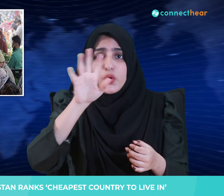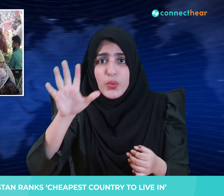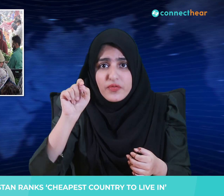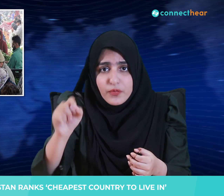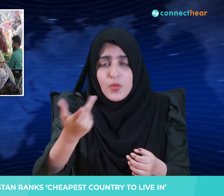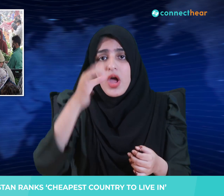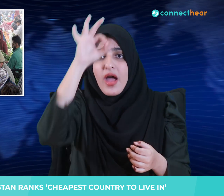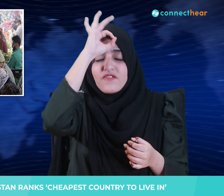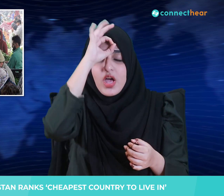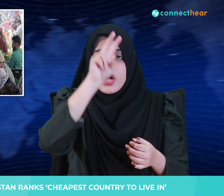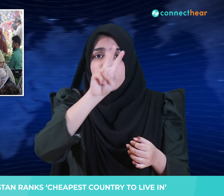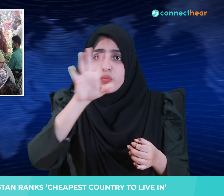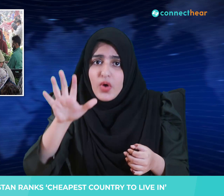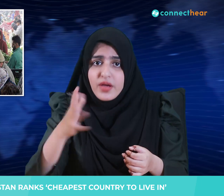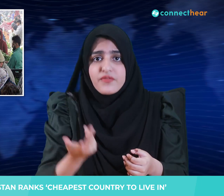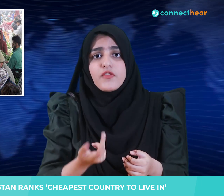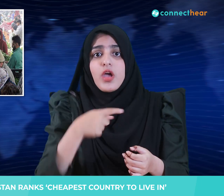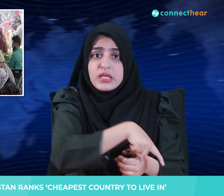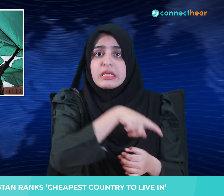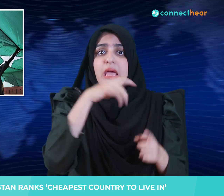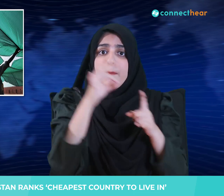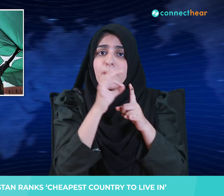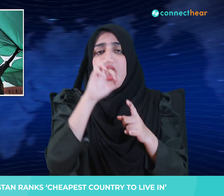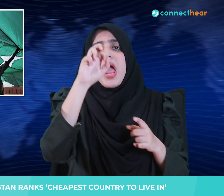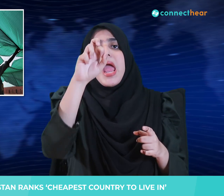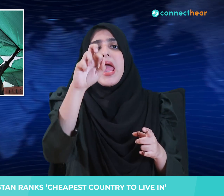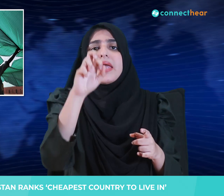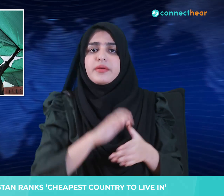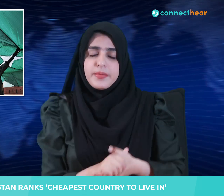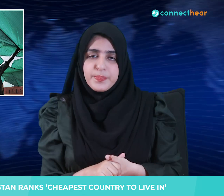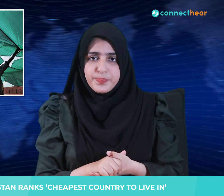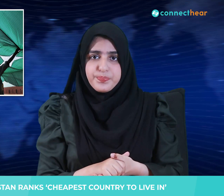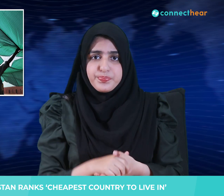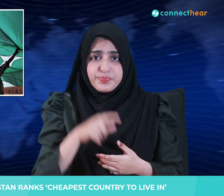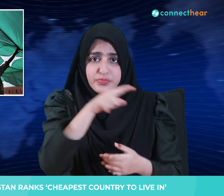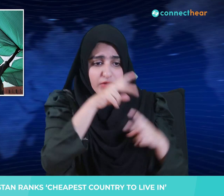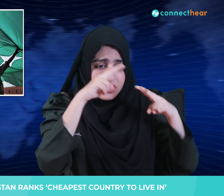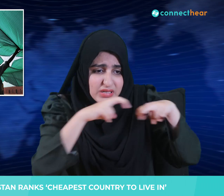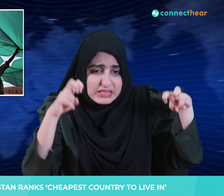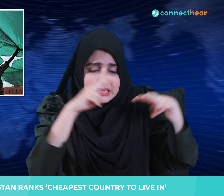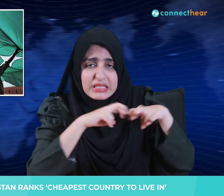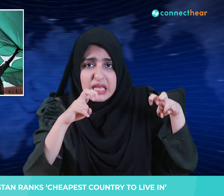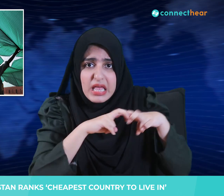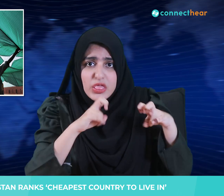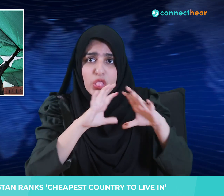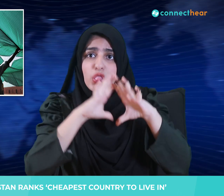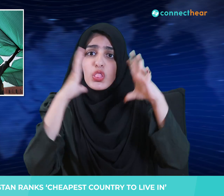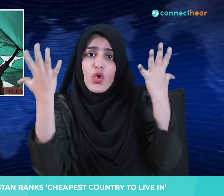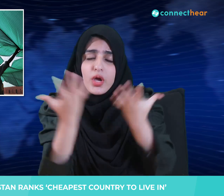at 25.14, according to Cost of Living Index by Go Banking Rates Company.